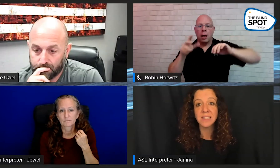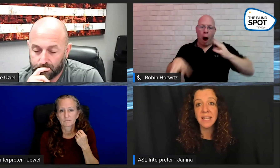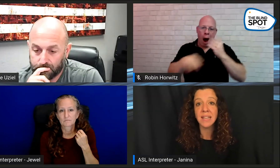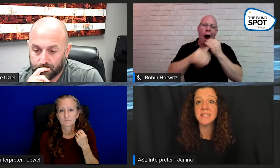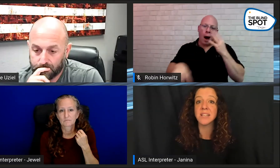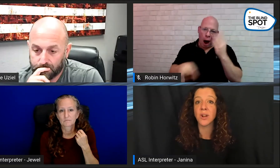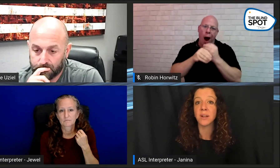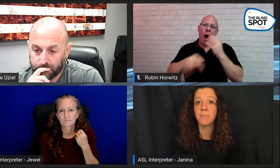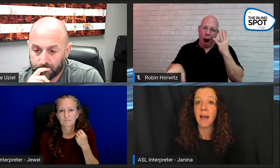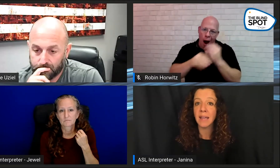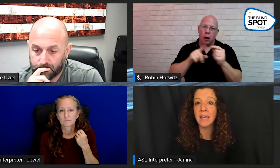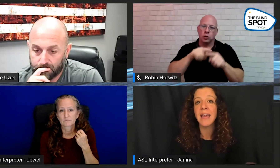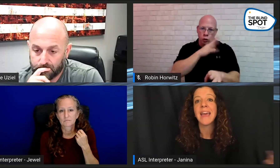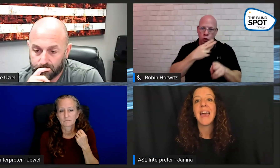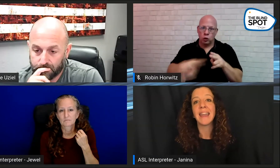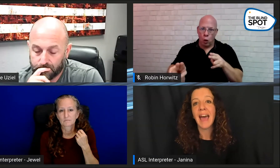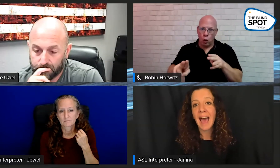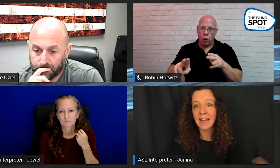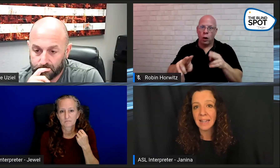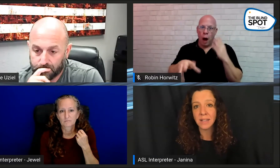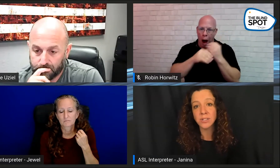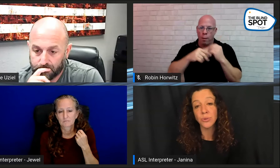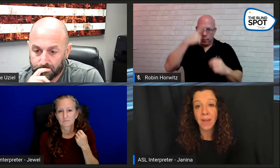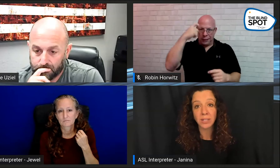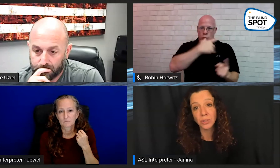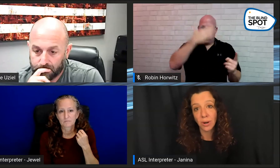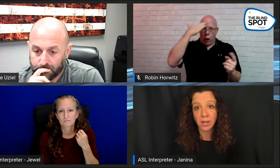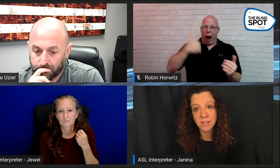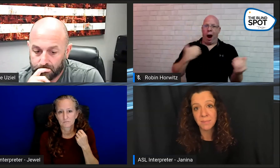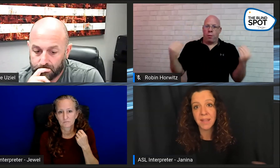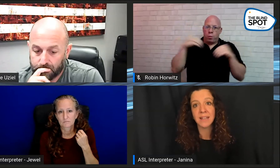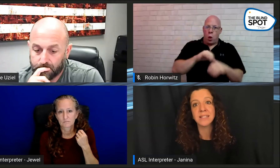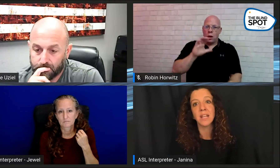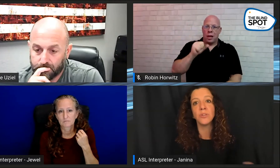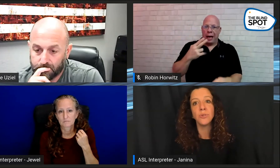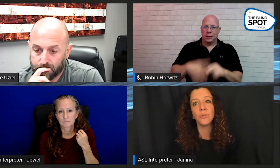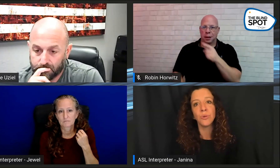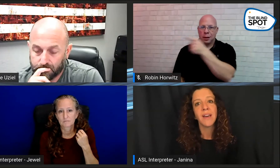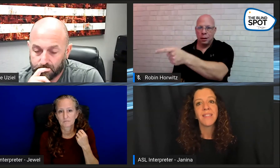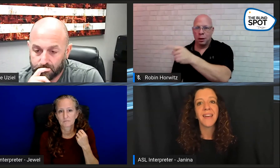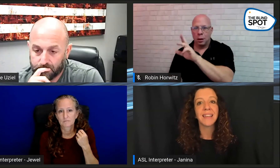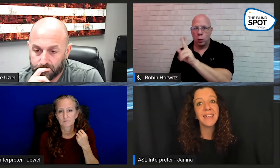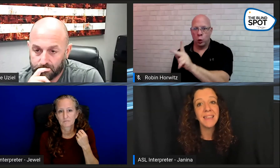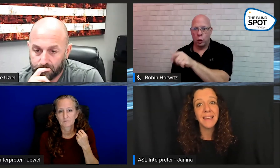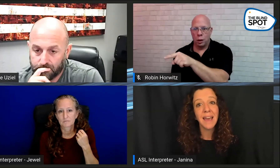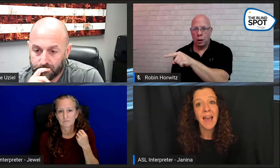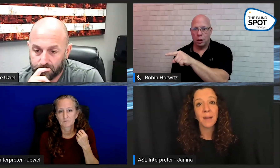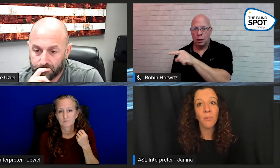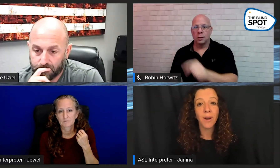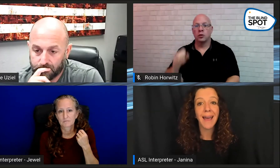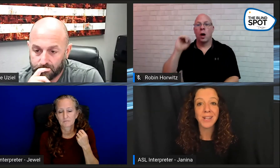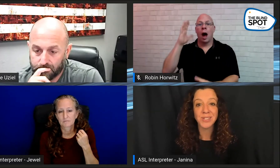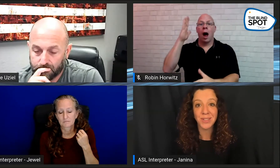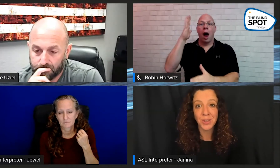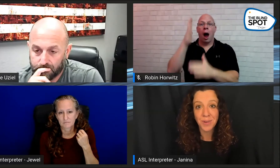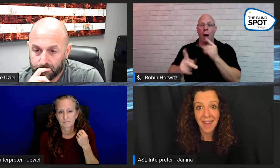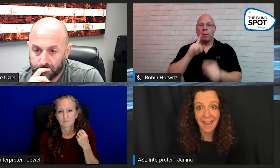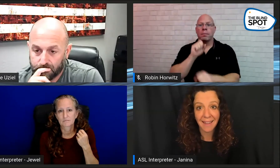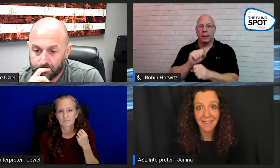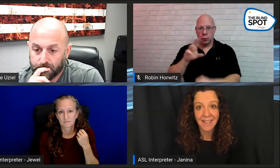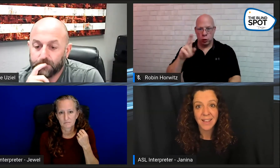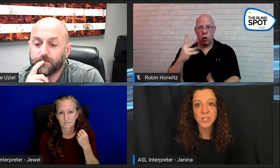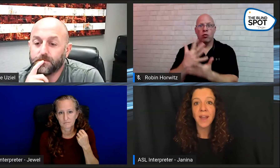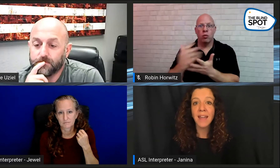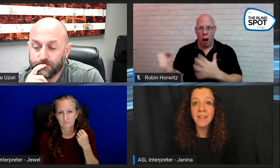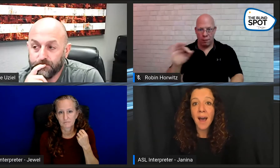So what they did is they started buying and adding to that short because they knew that he had more cash than the